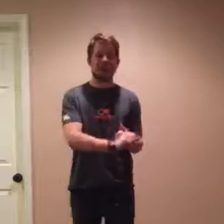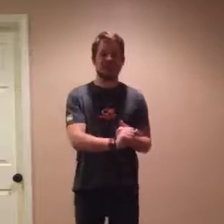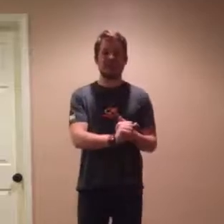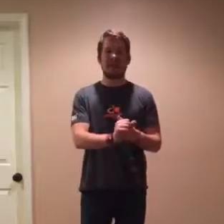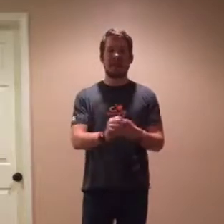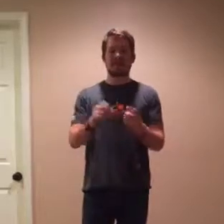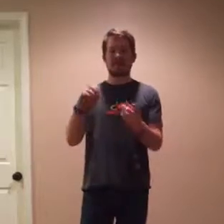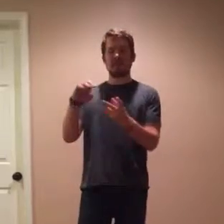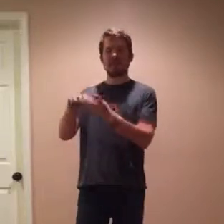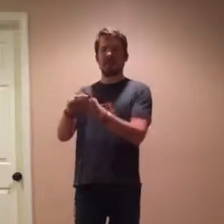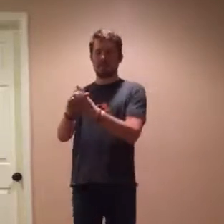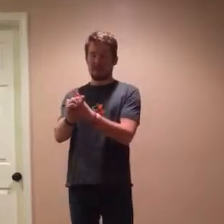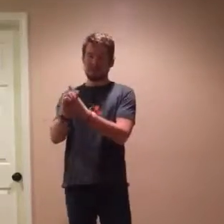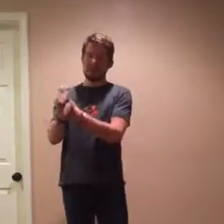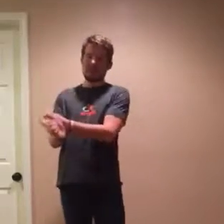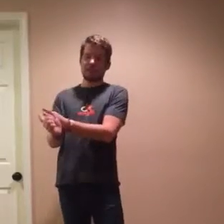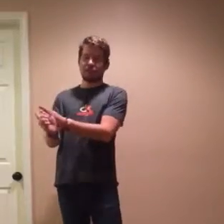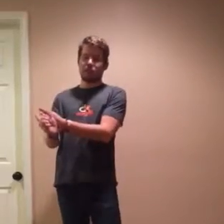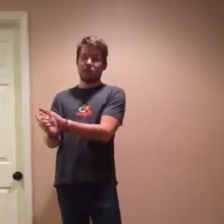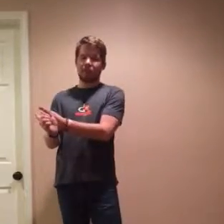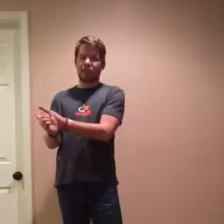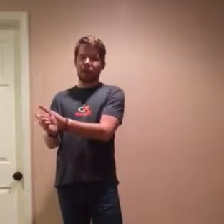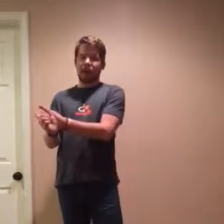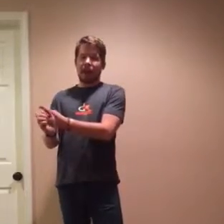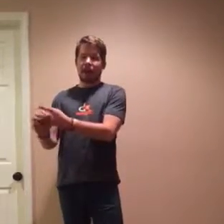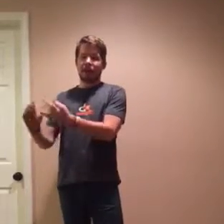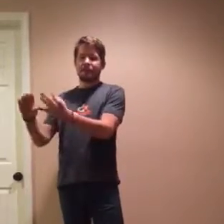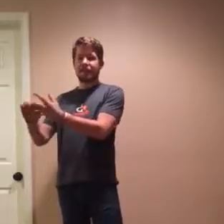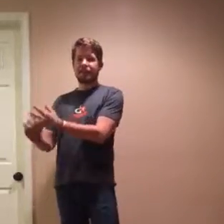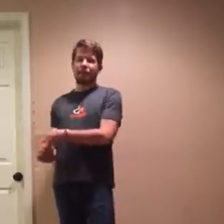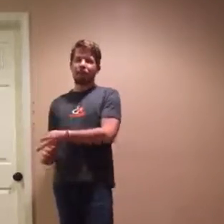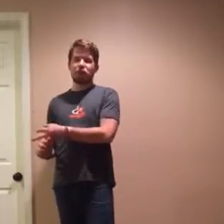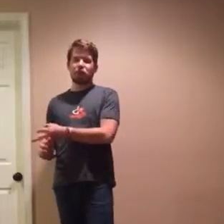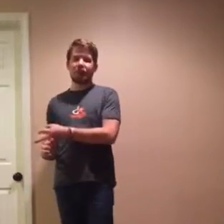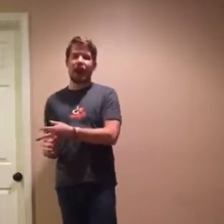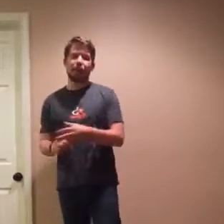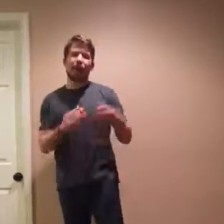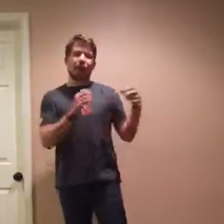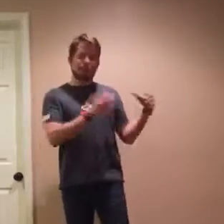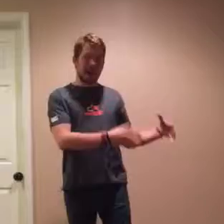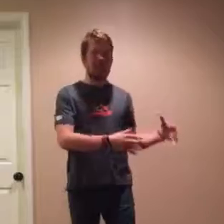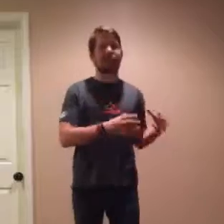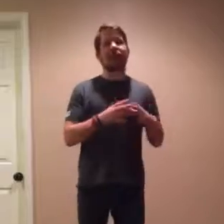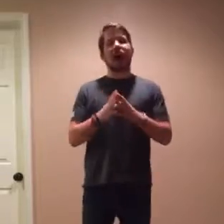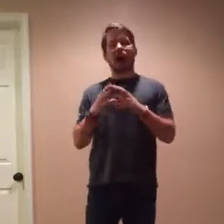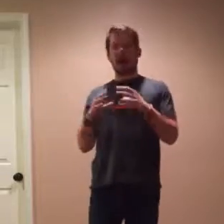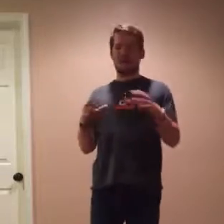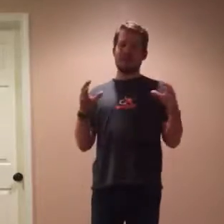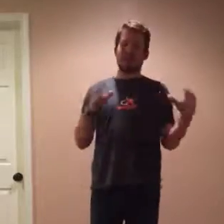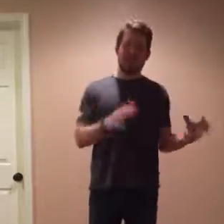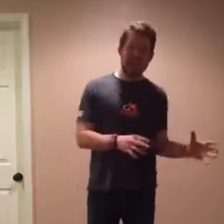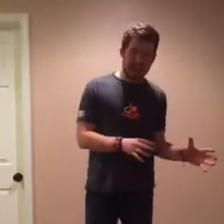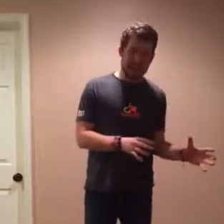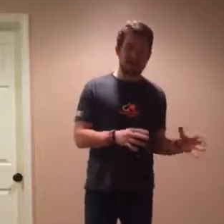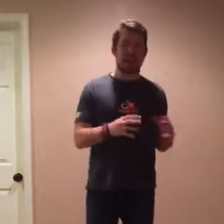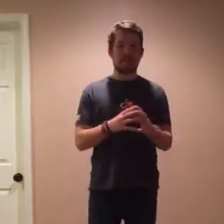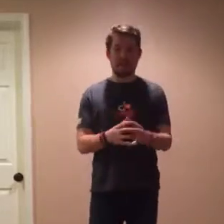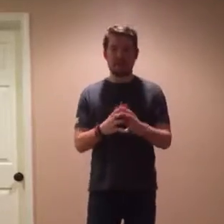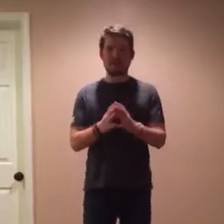parents, students, reaching students in a consistent devotional time. Parents. I believe that parents